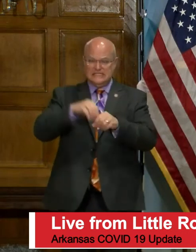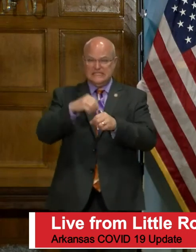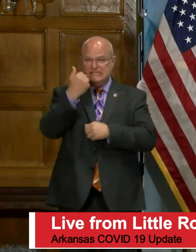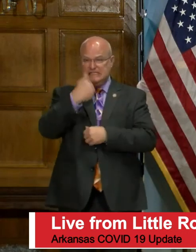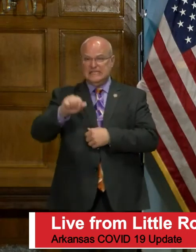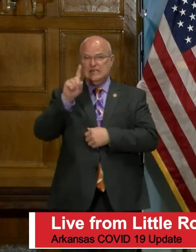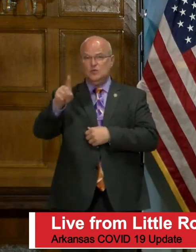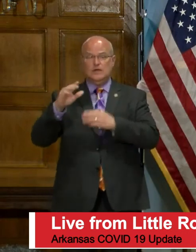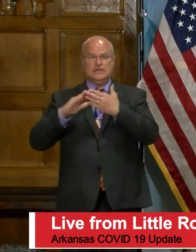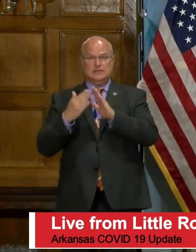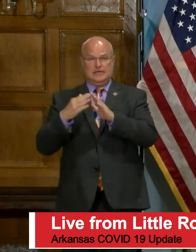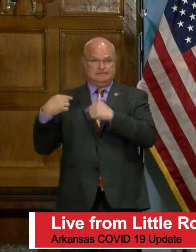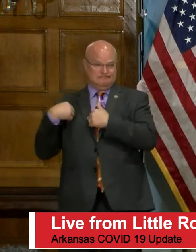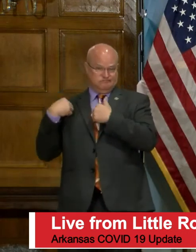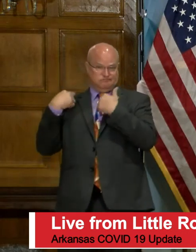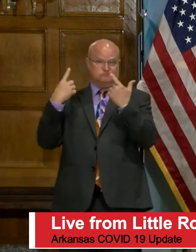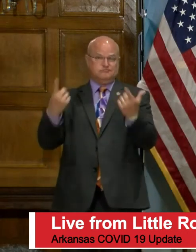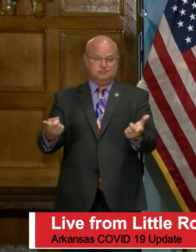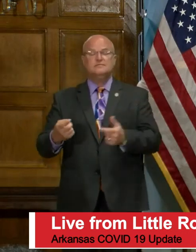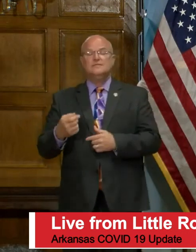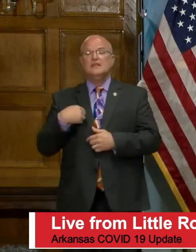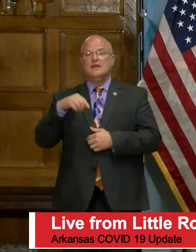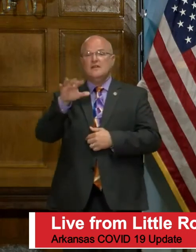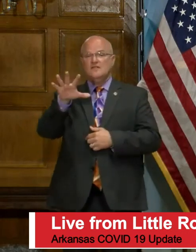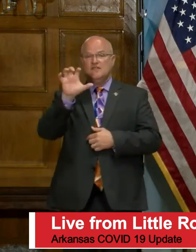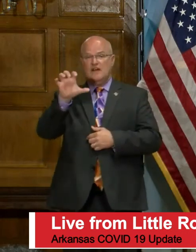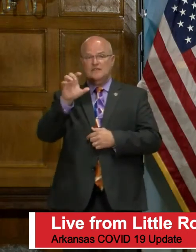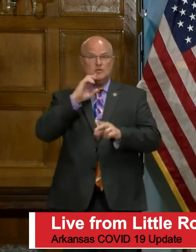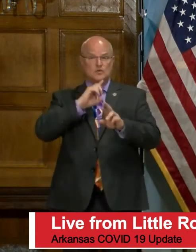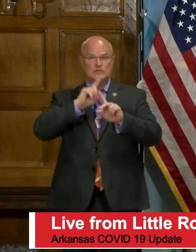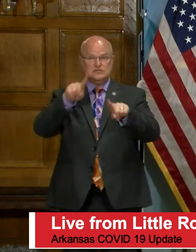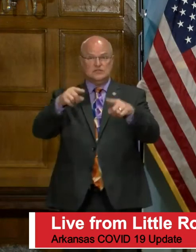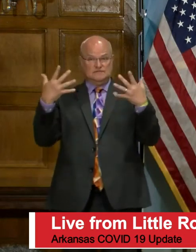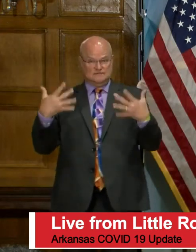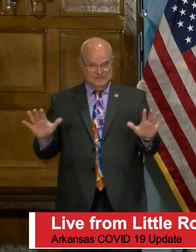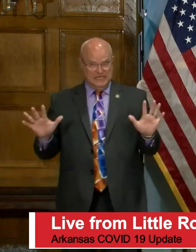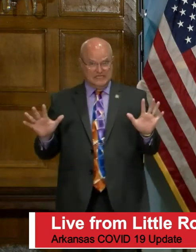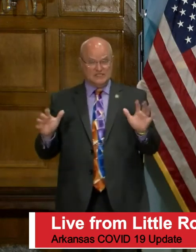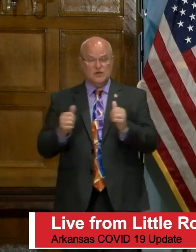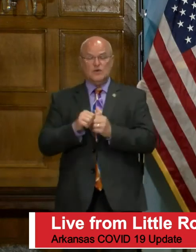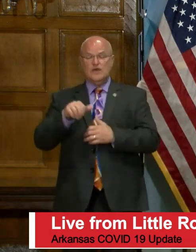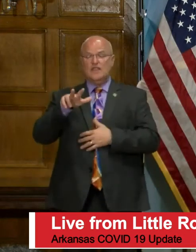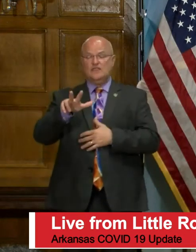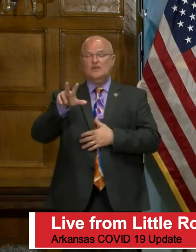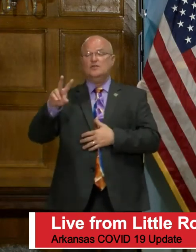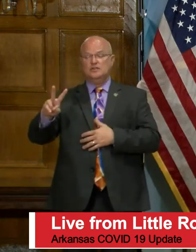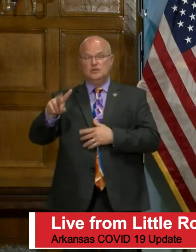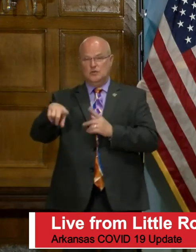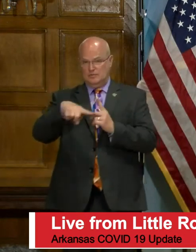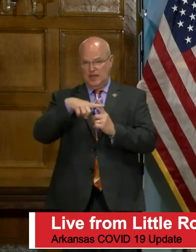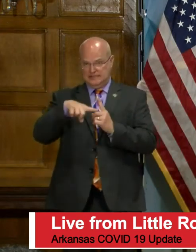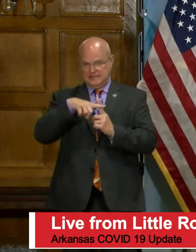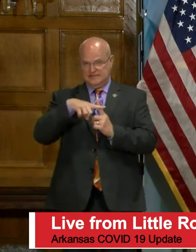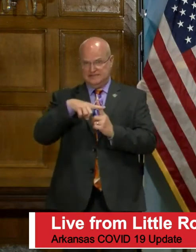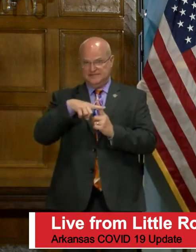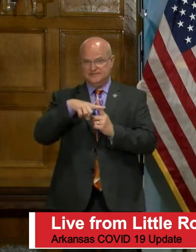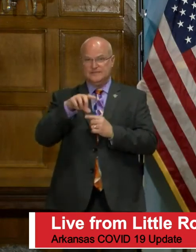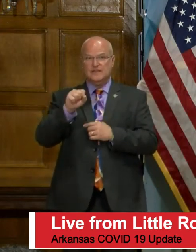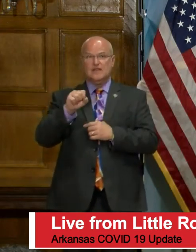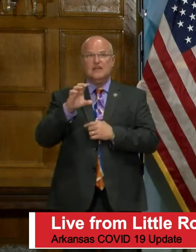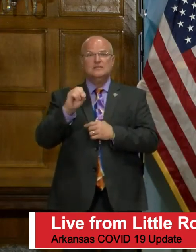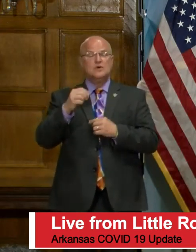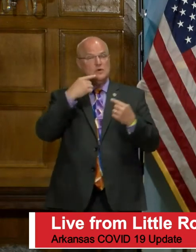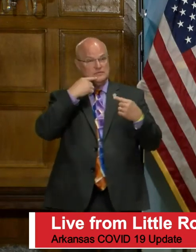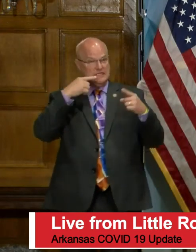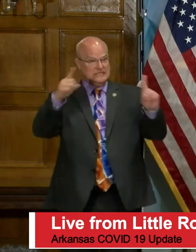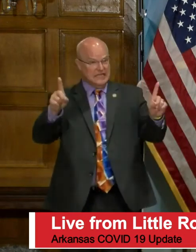community since this started. And thus far, 500 results have come in, with 32 of those being positive. So